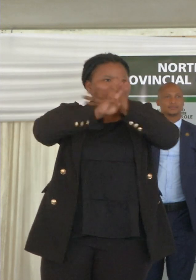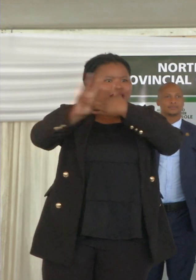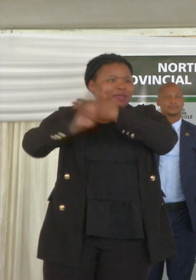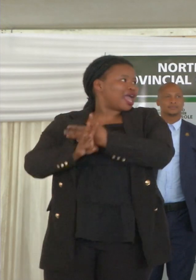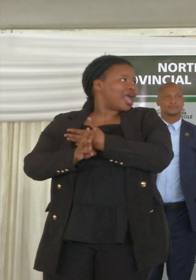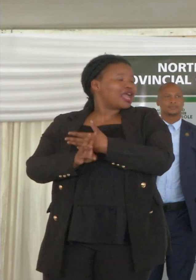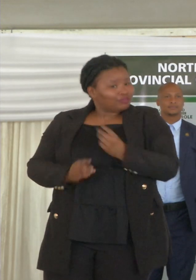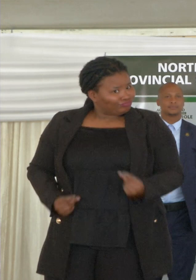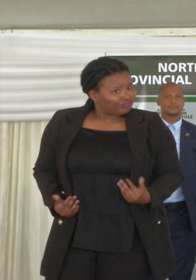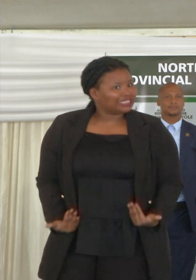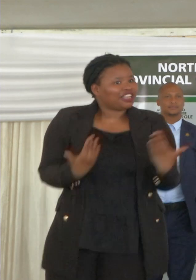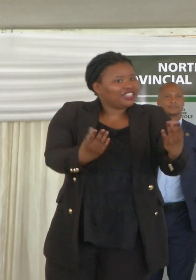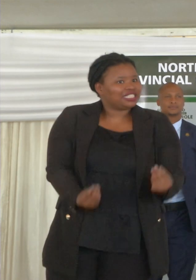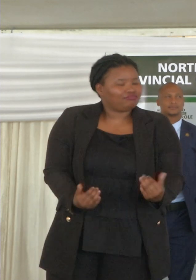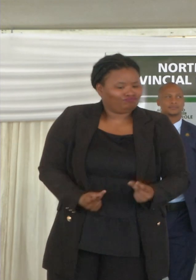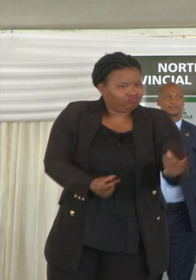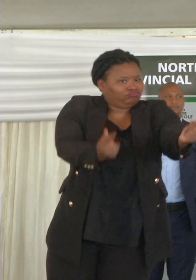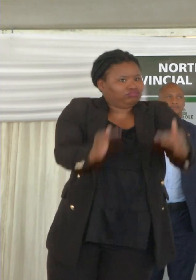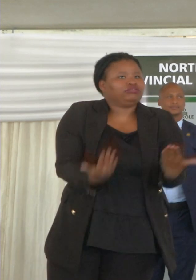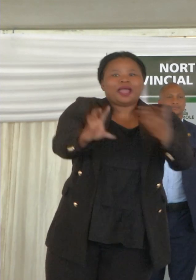Tunzale Ruhi.